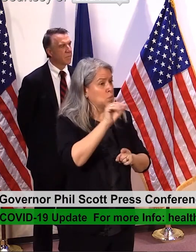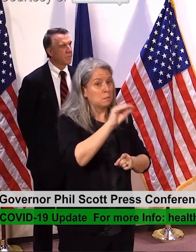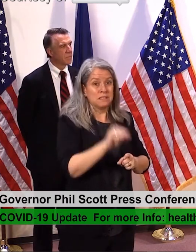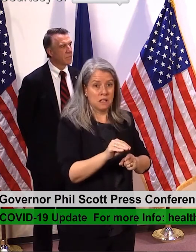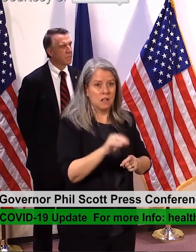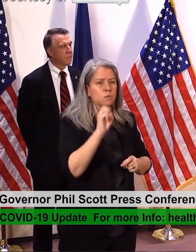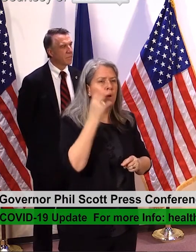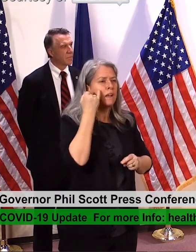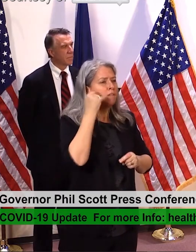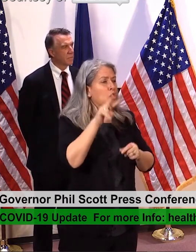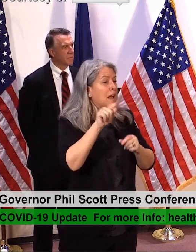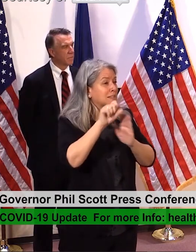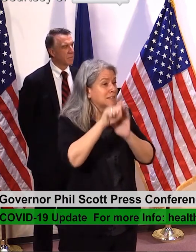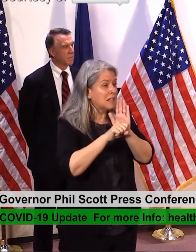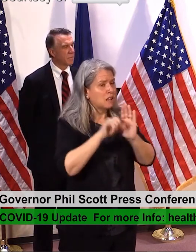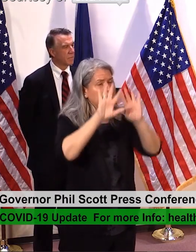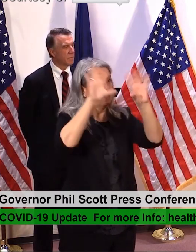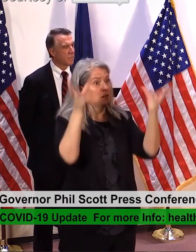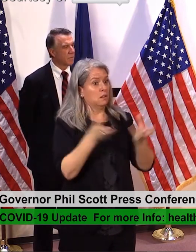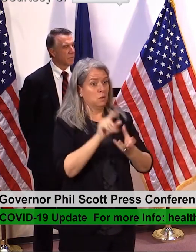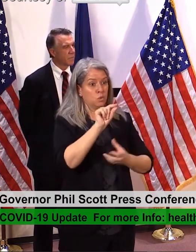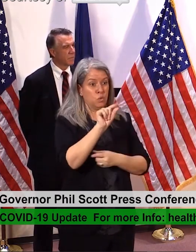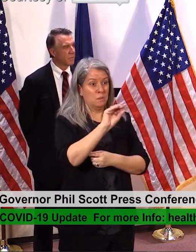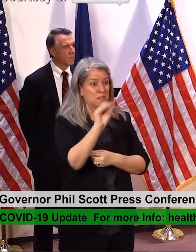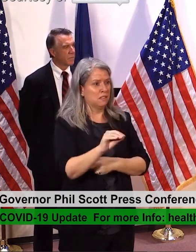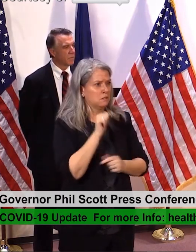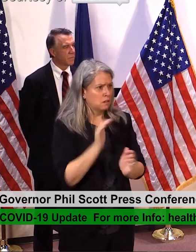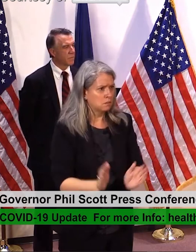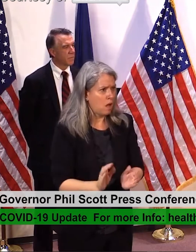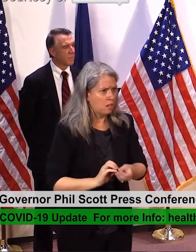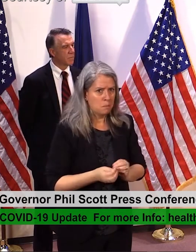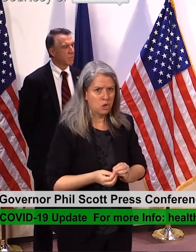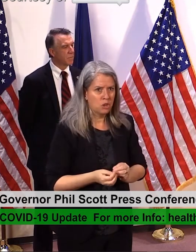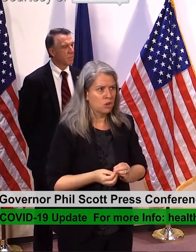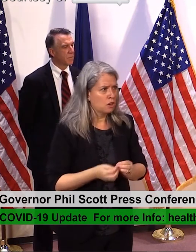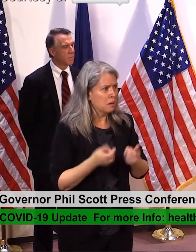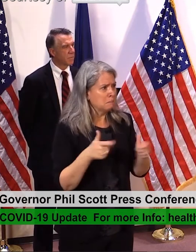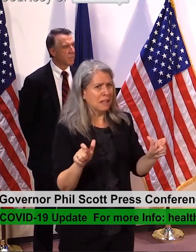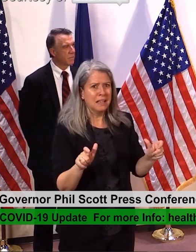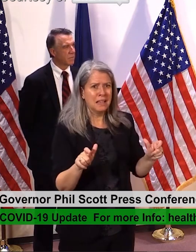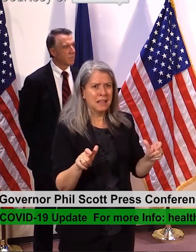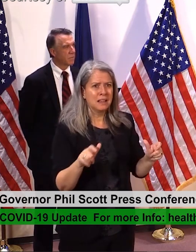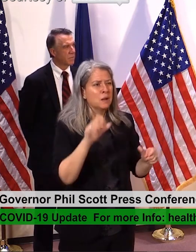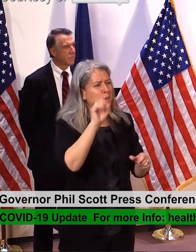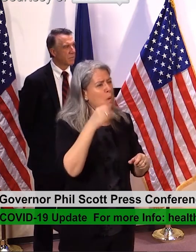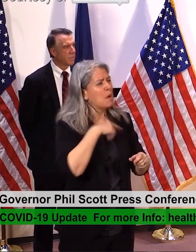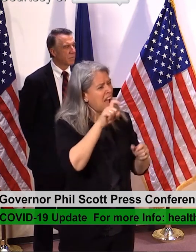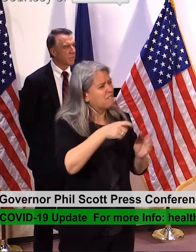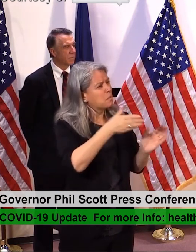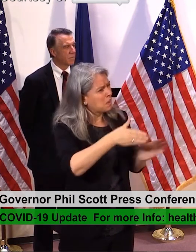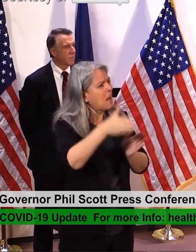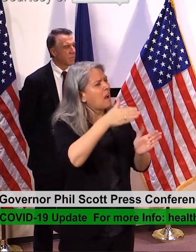terms of numbers, 20% can be a large number, absolutely, of people. So we have to, again, do our surge